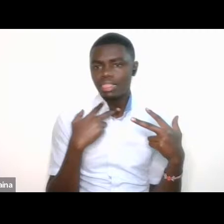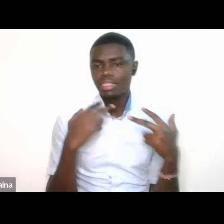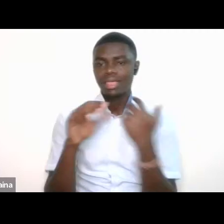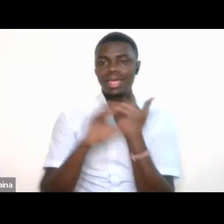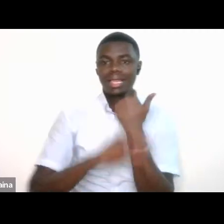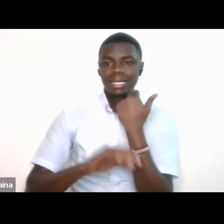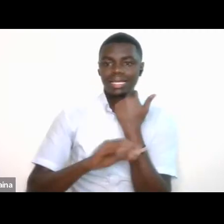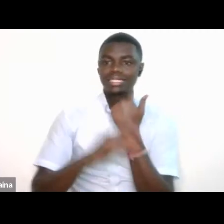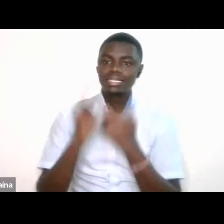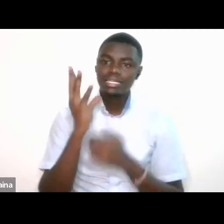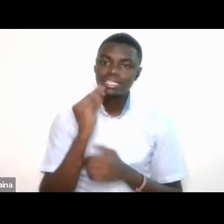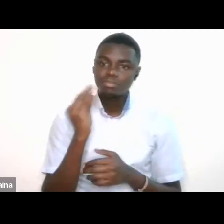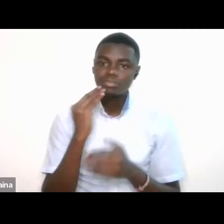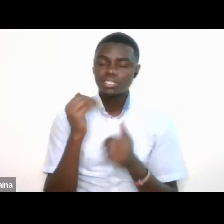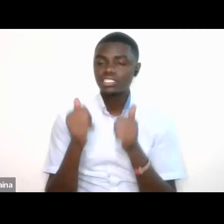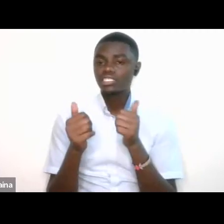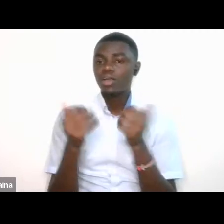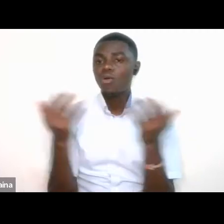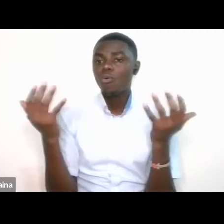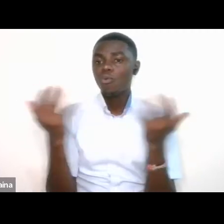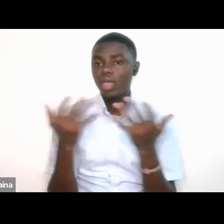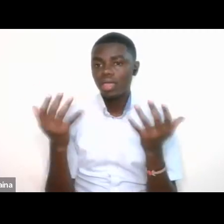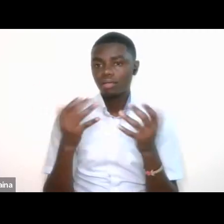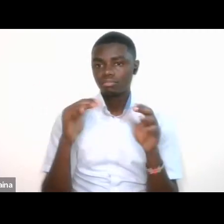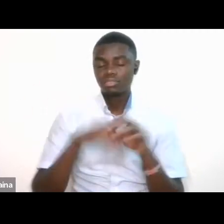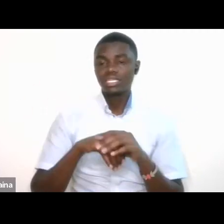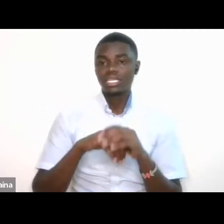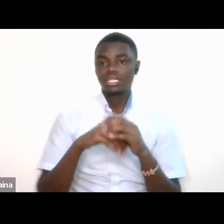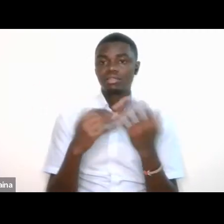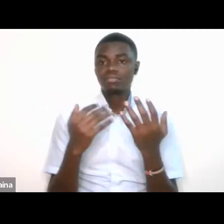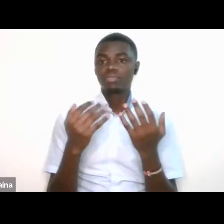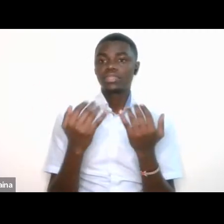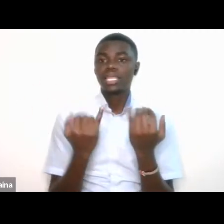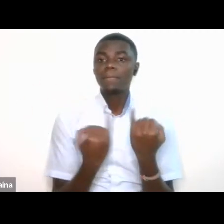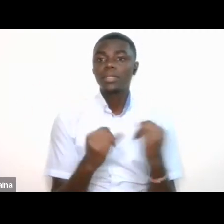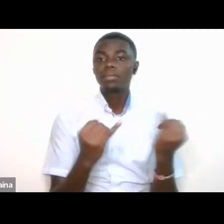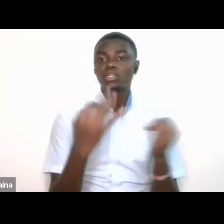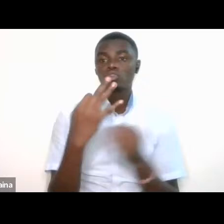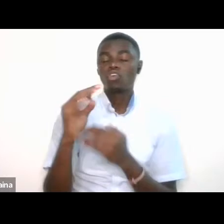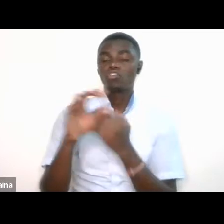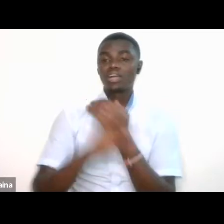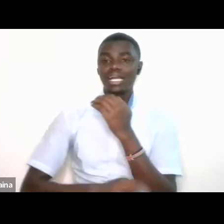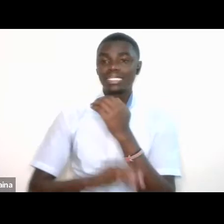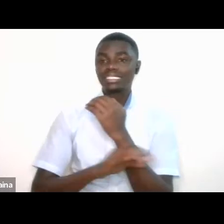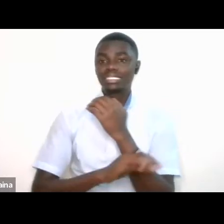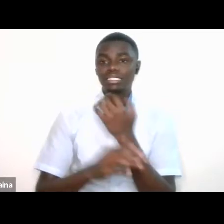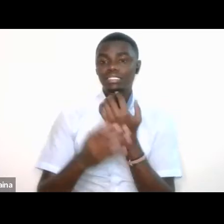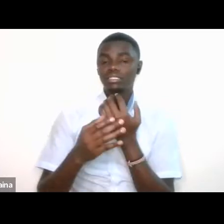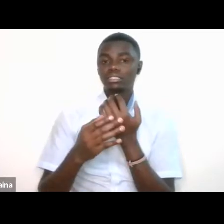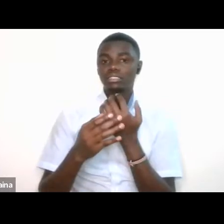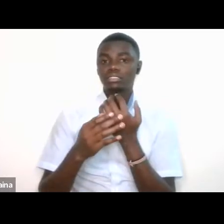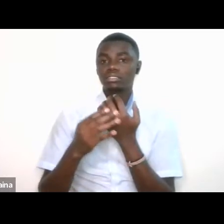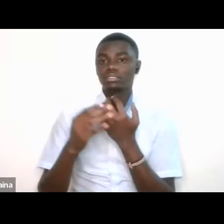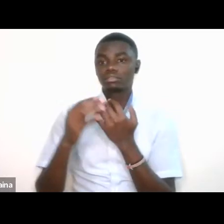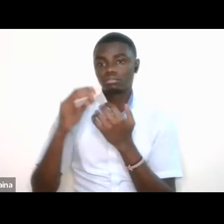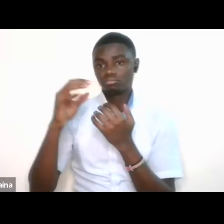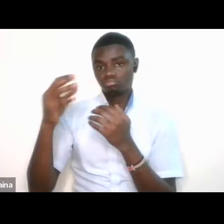in terms of implementing inclusive education? So when I was asked to speak today,